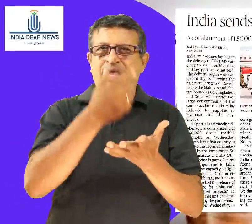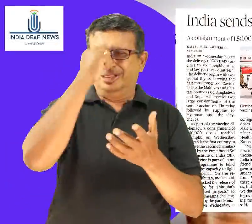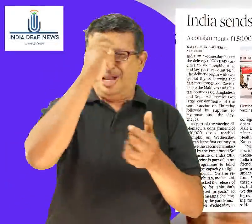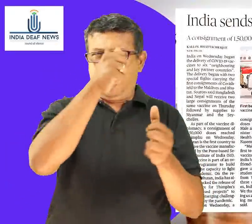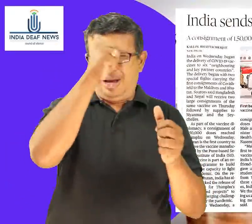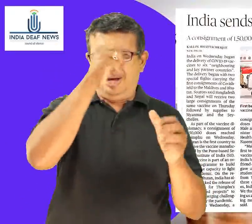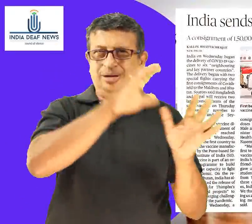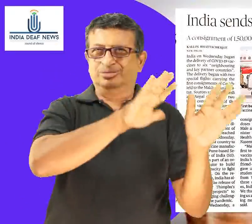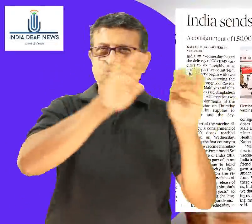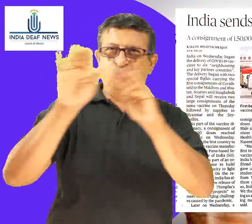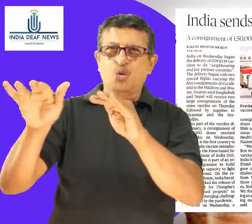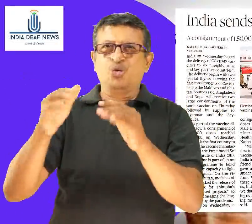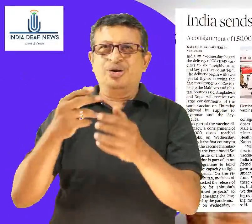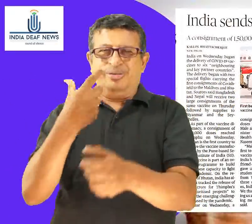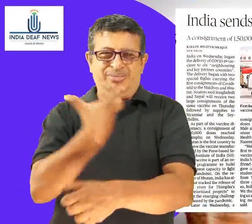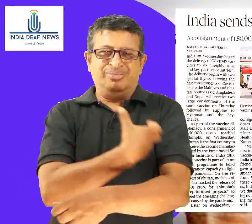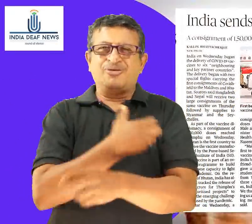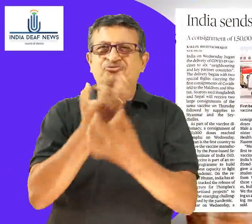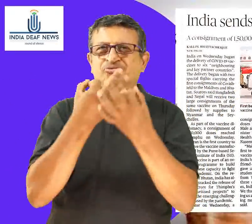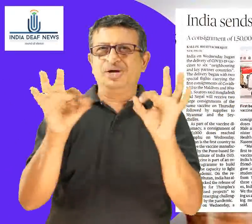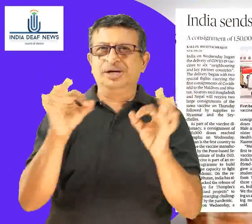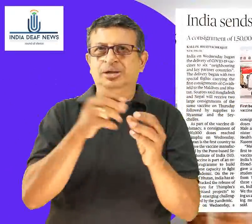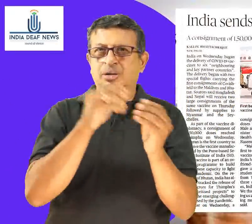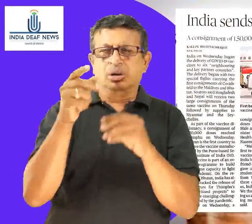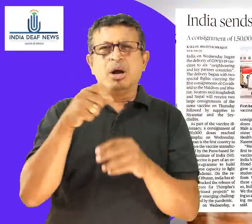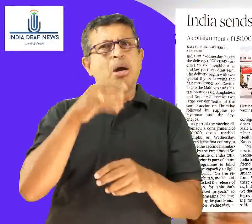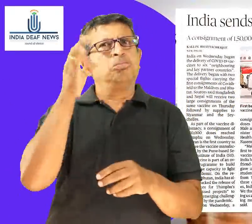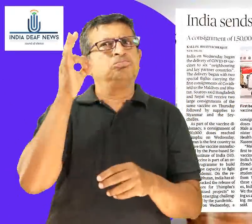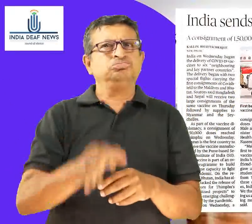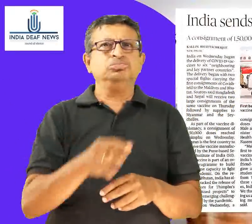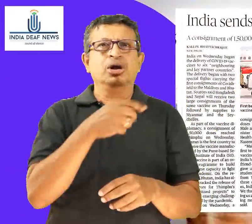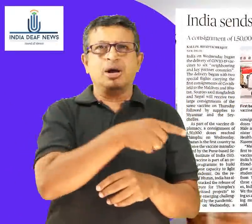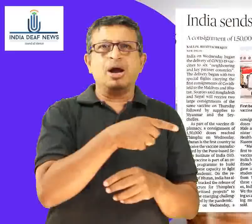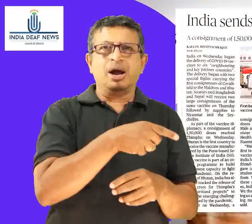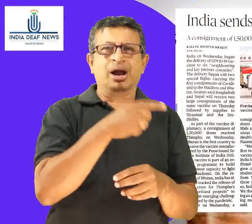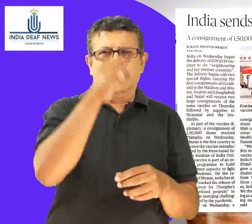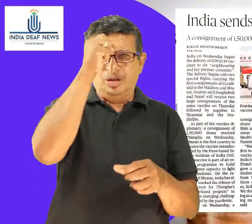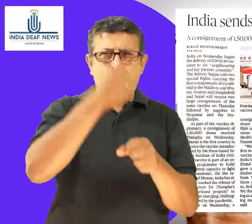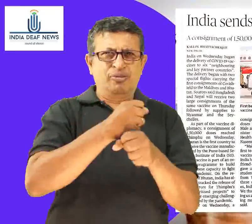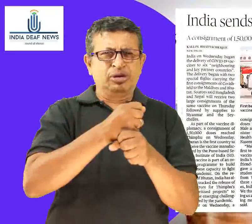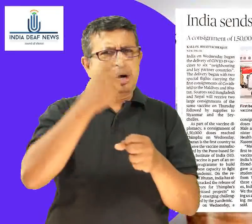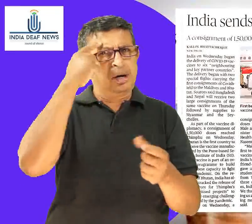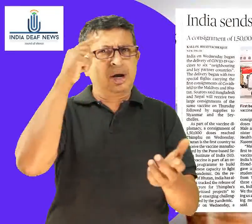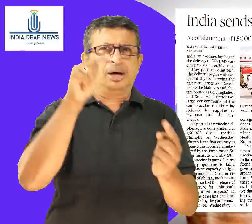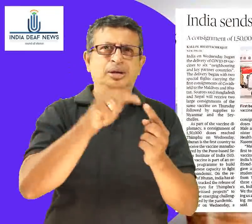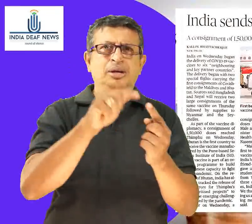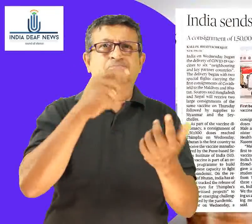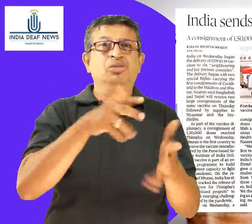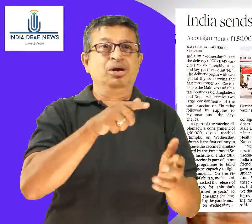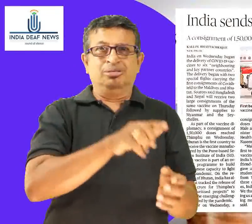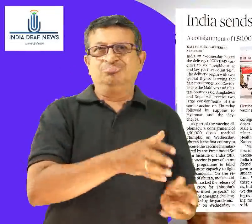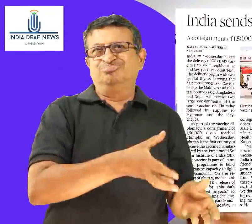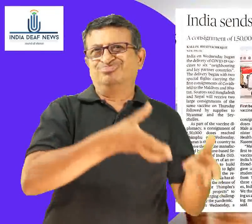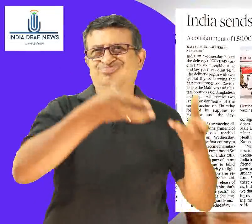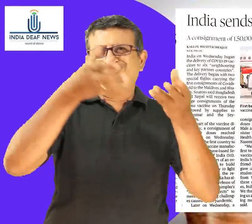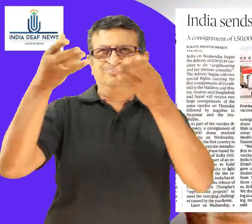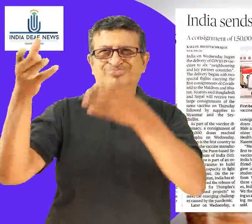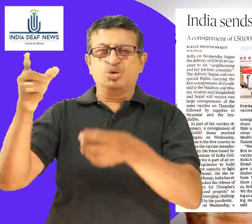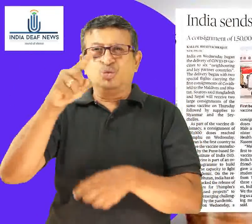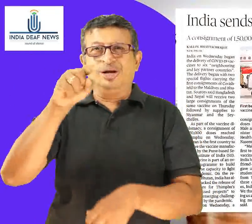lakh doses reach Mali. India on Wednesday began the delivery of COVID-19 vaccines to 6 neighboring and key partner countries.